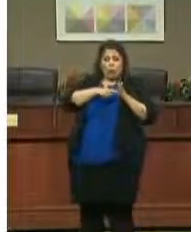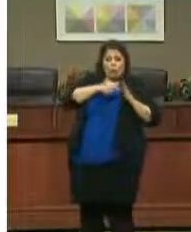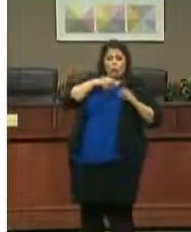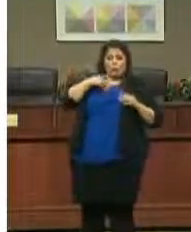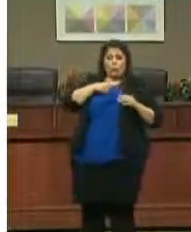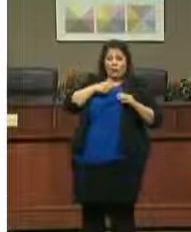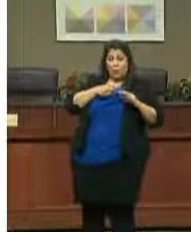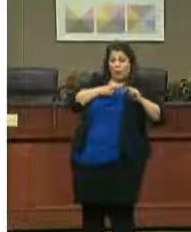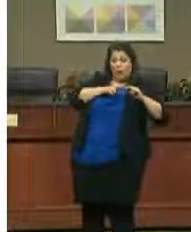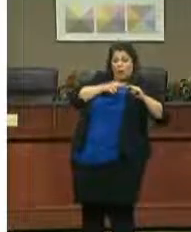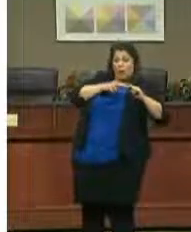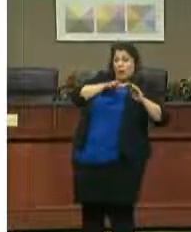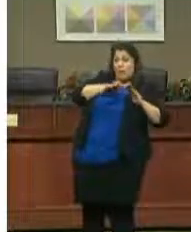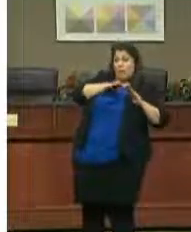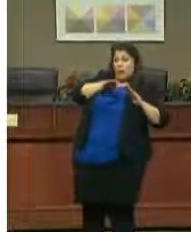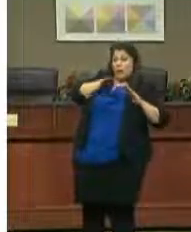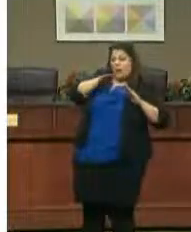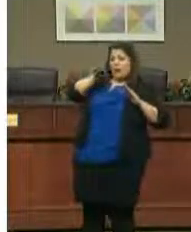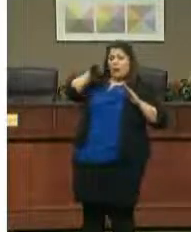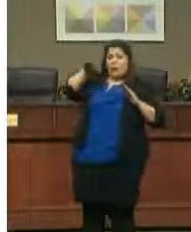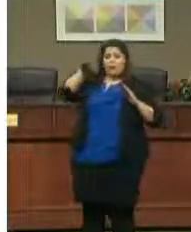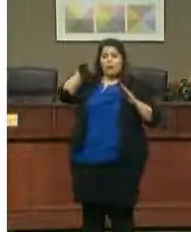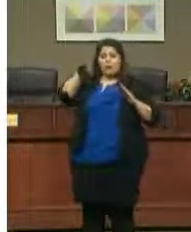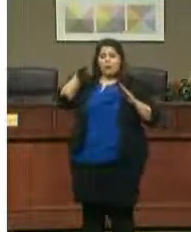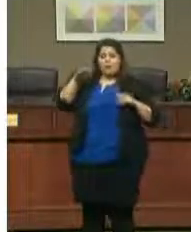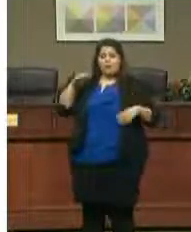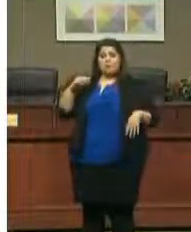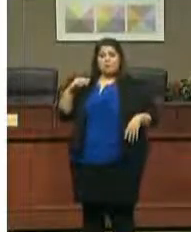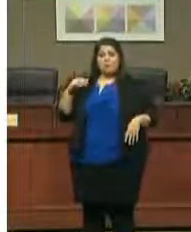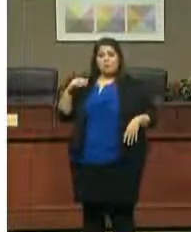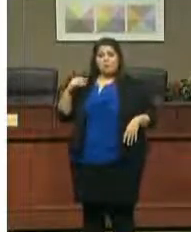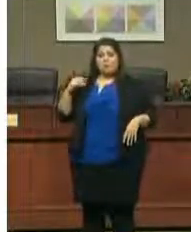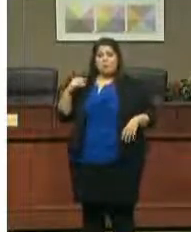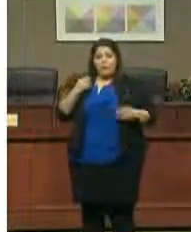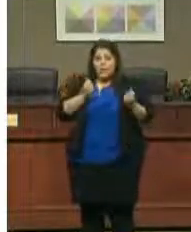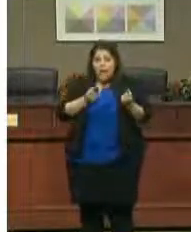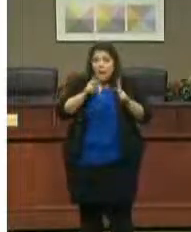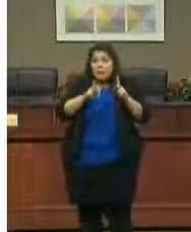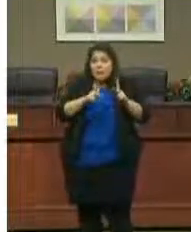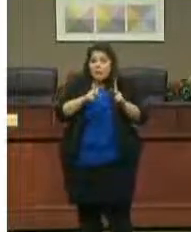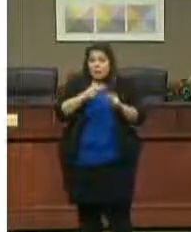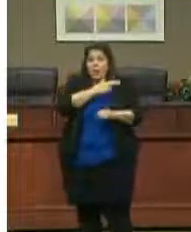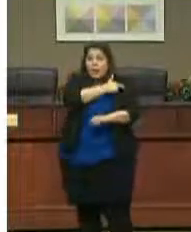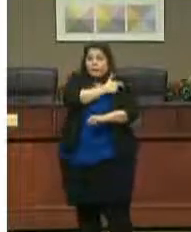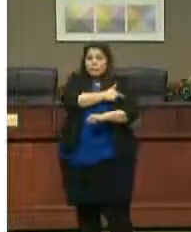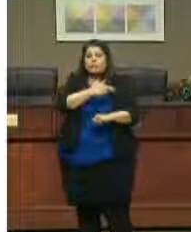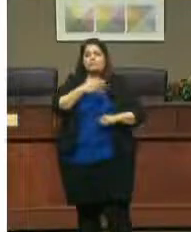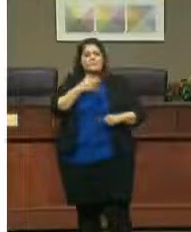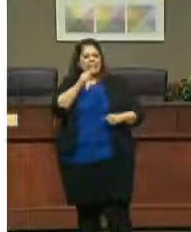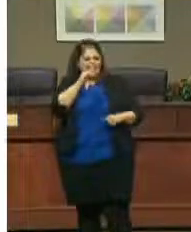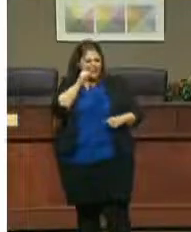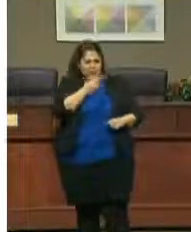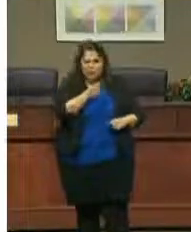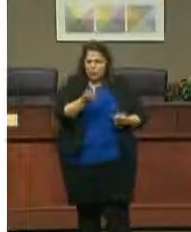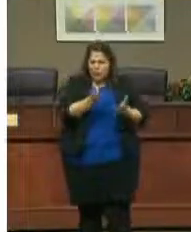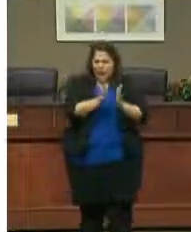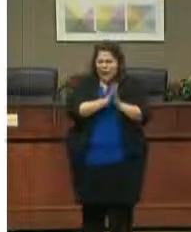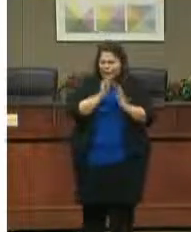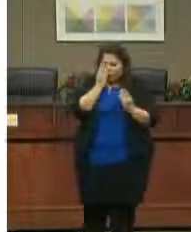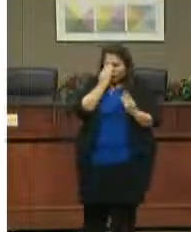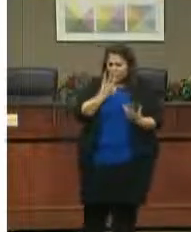curve is. And these are hospitalizations that you asked yesterday for that data. I'm going to provide